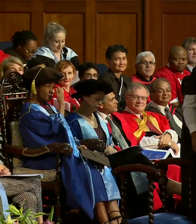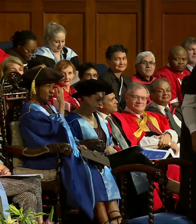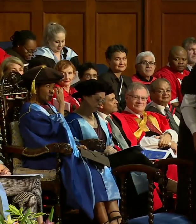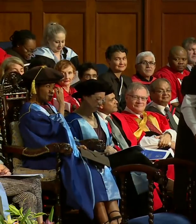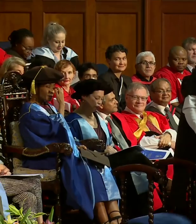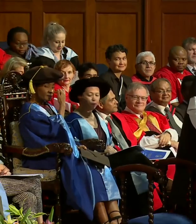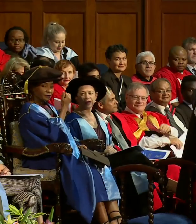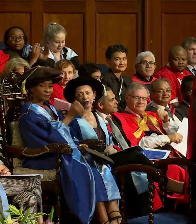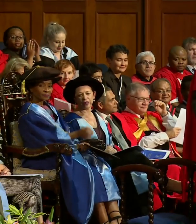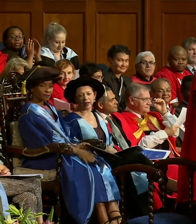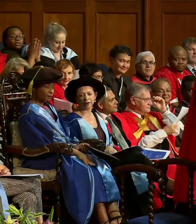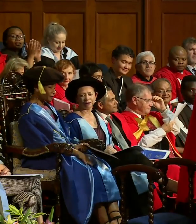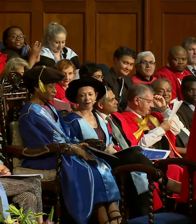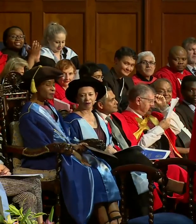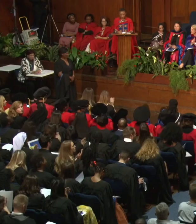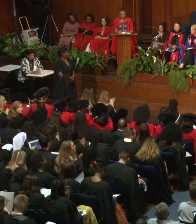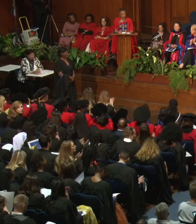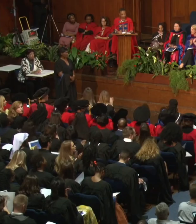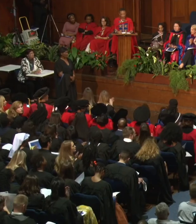Petronella Watts.